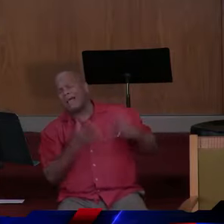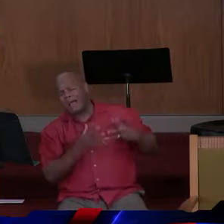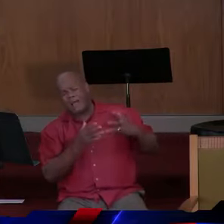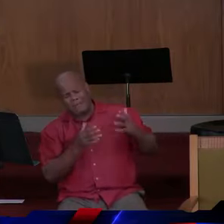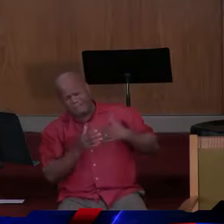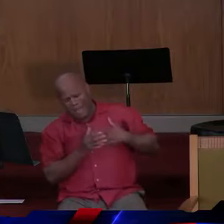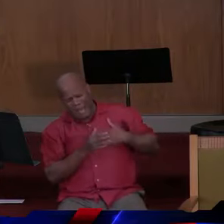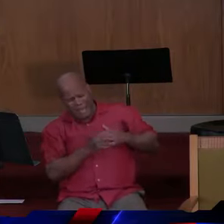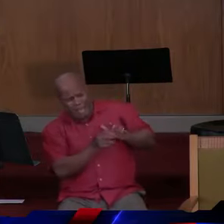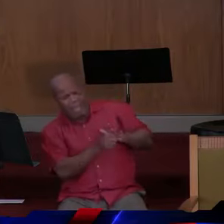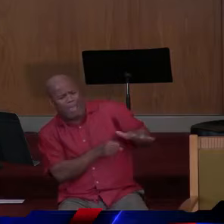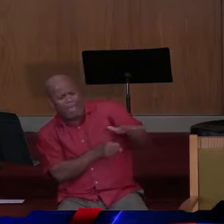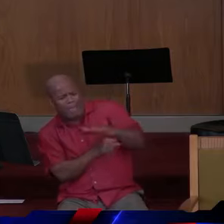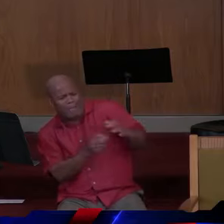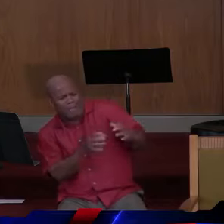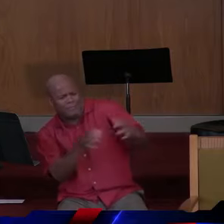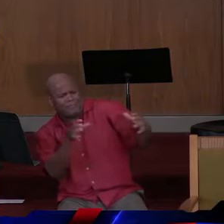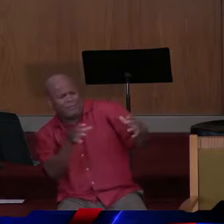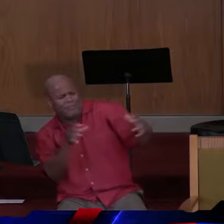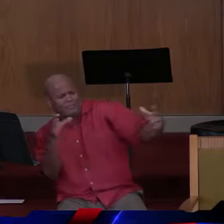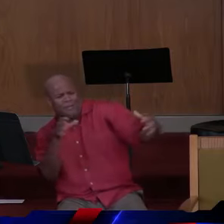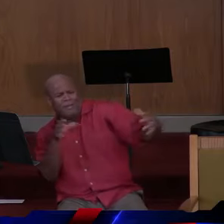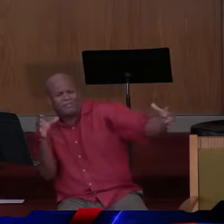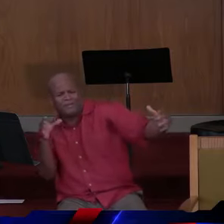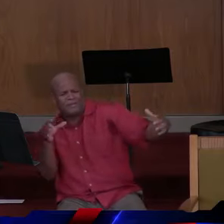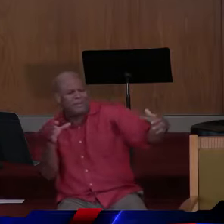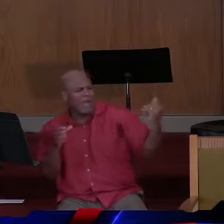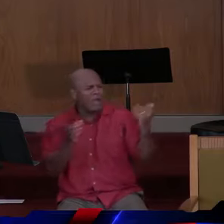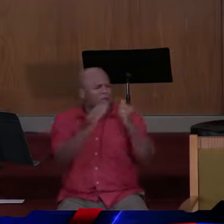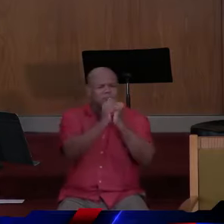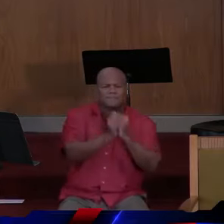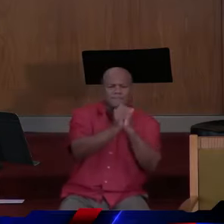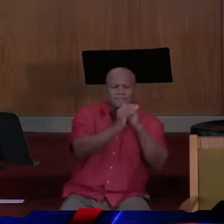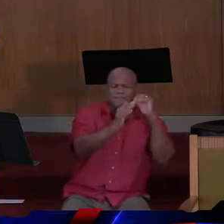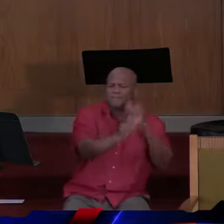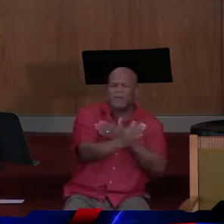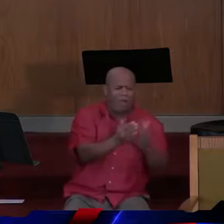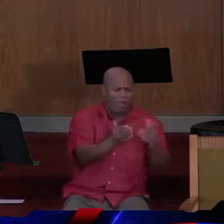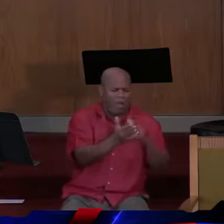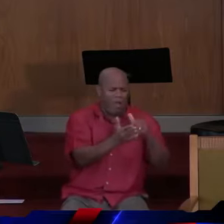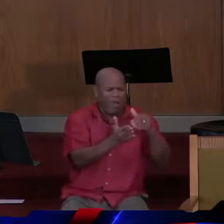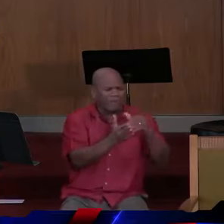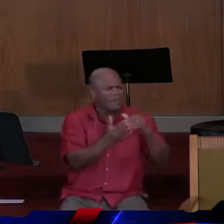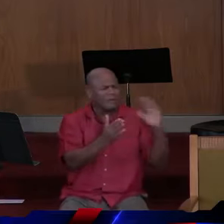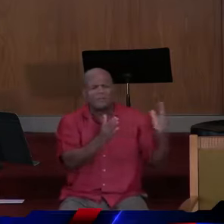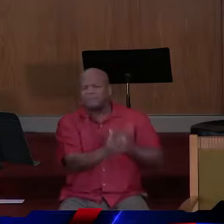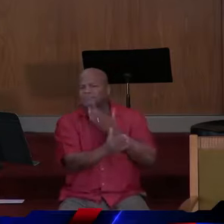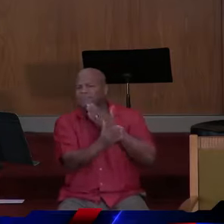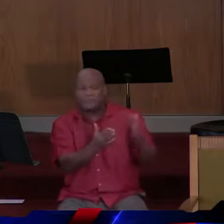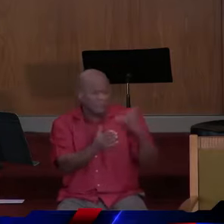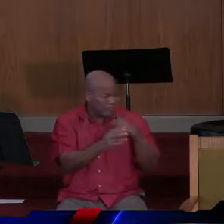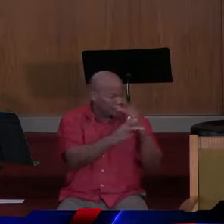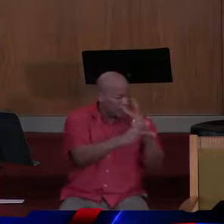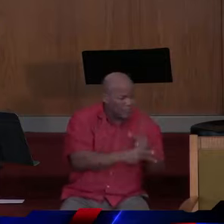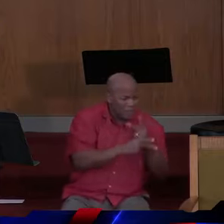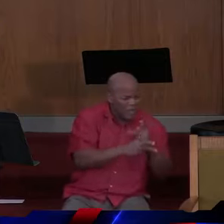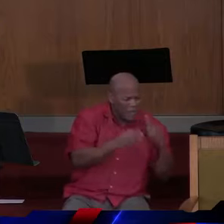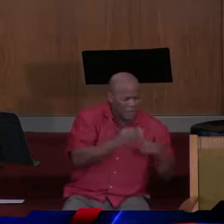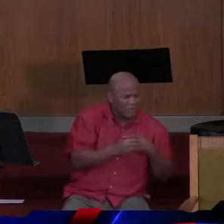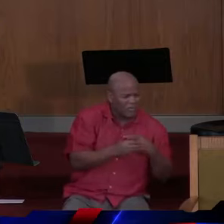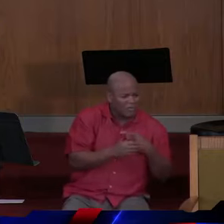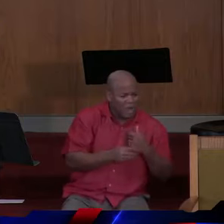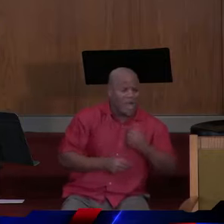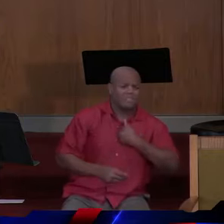my territory. Listen to our worship song. So often our worship song, if you're not careful, is about